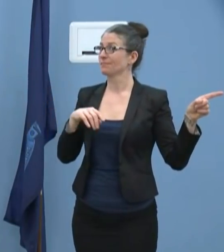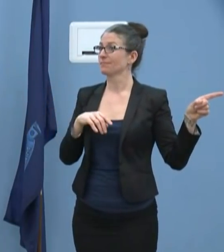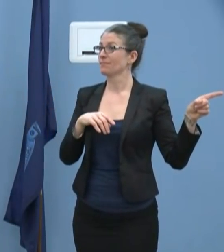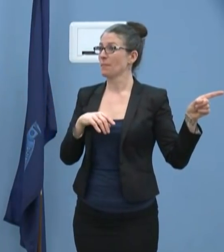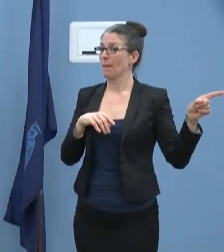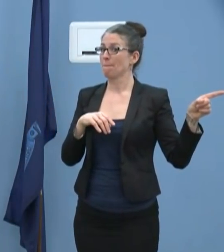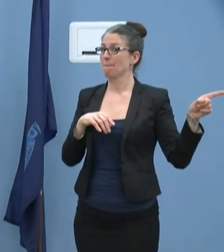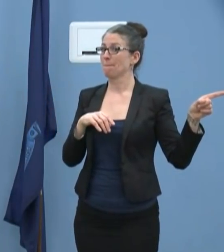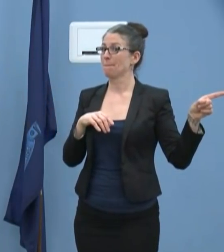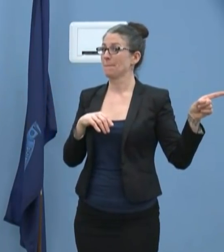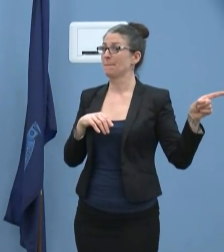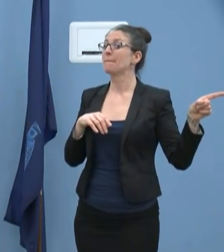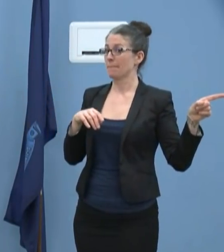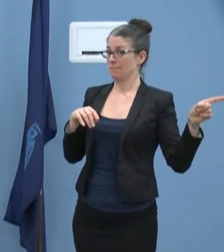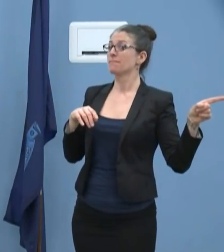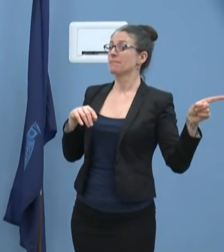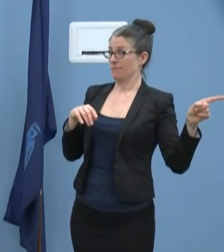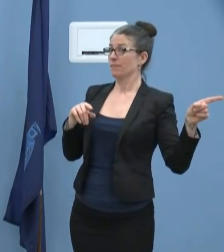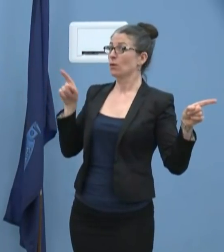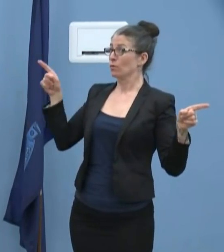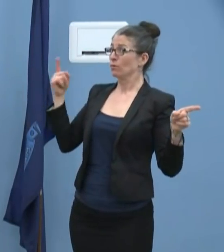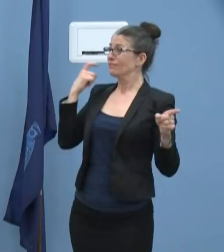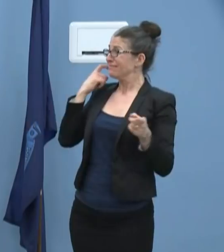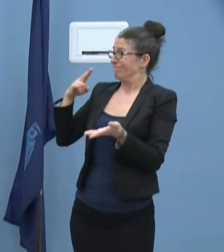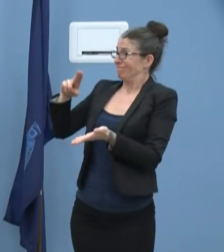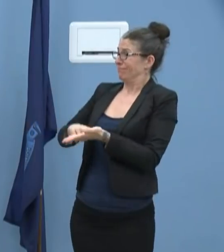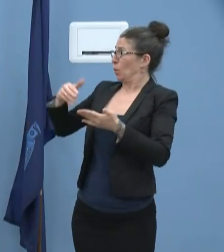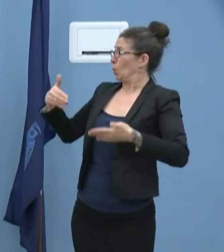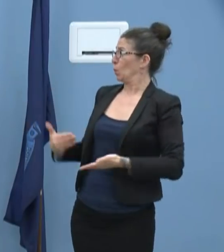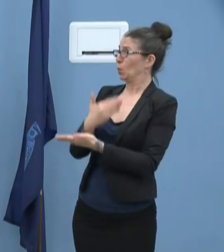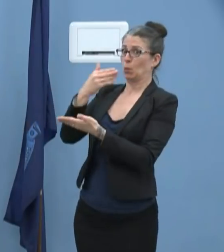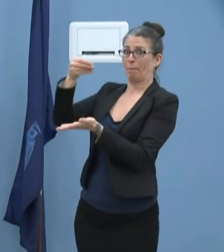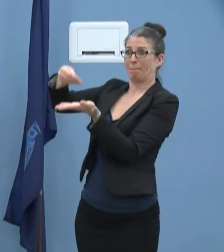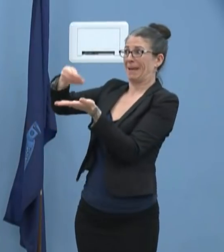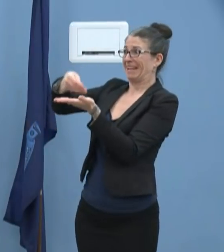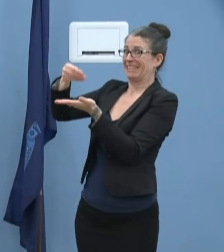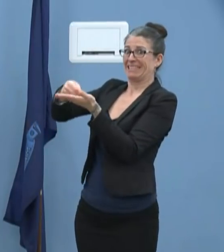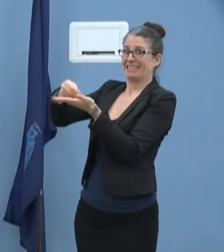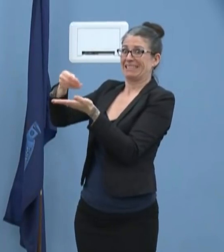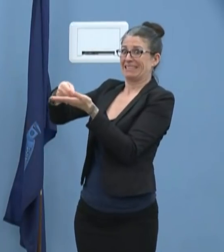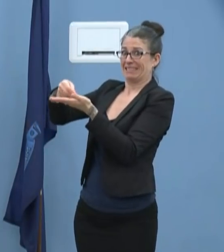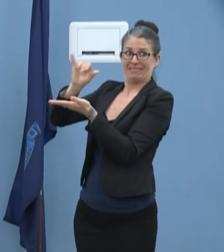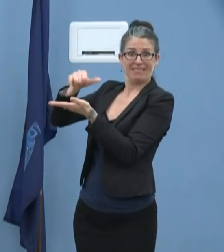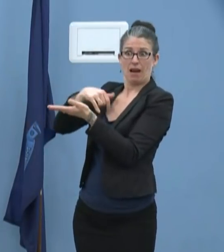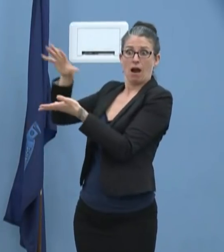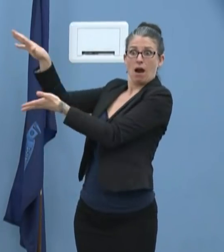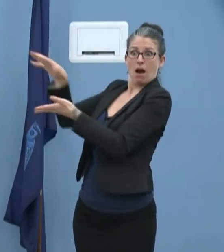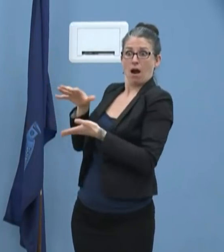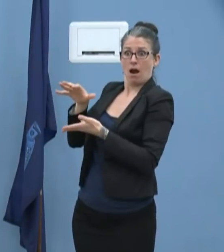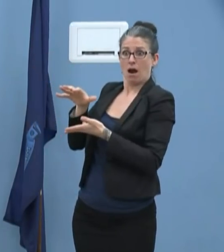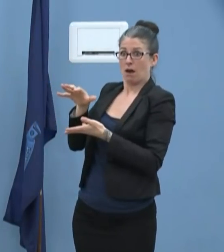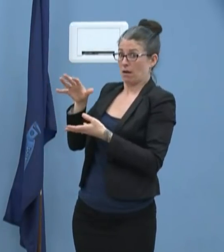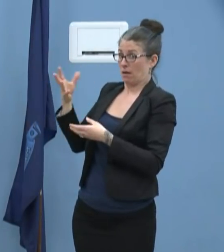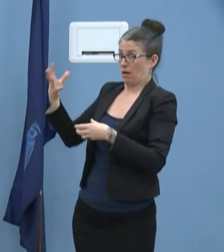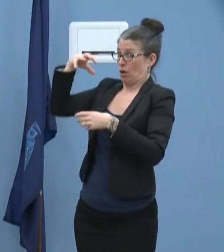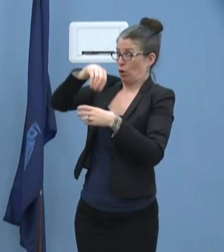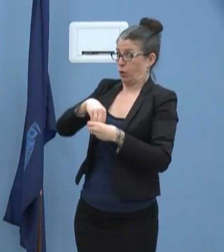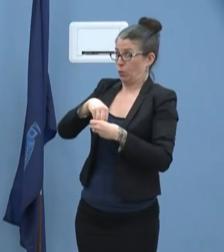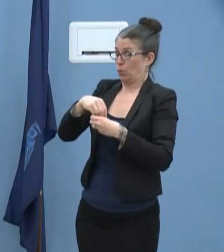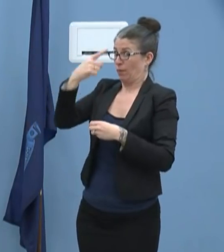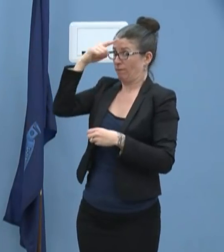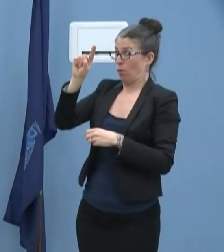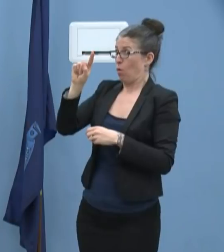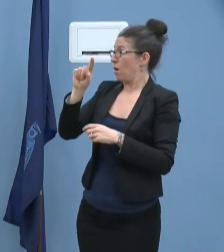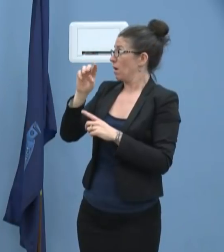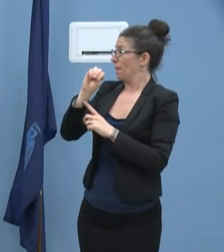Dr. Chavez, the budget on their most assigned to get additional money for the CDC to combat coronavirus. And three is what